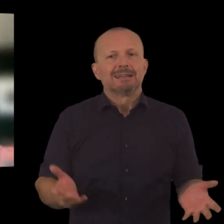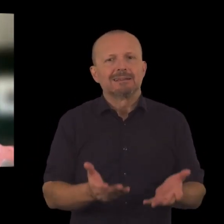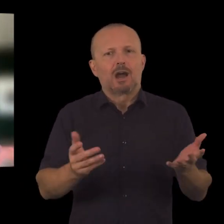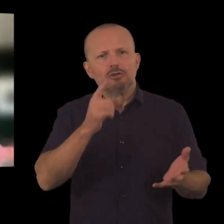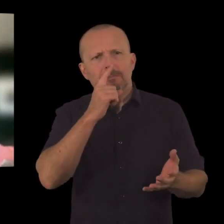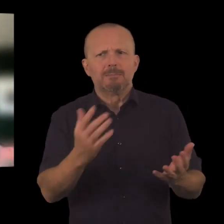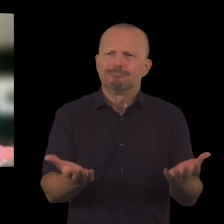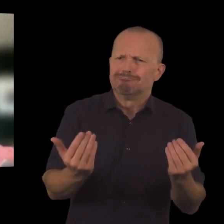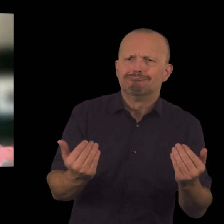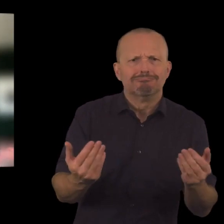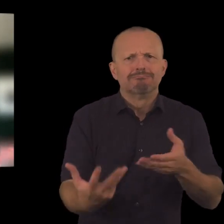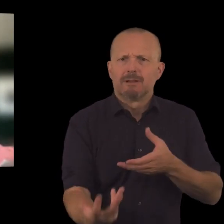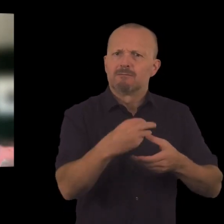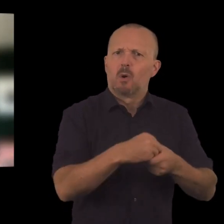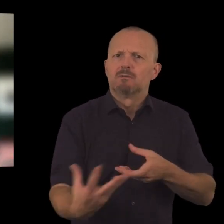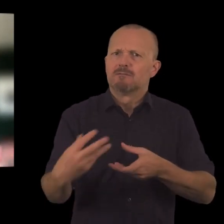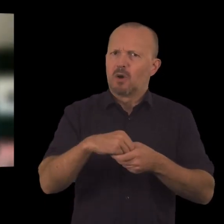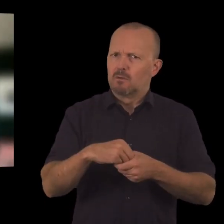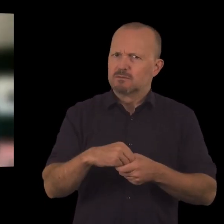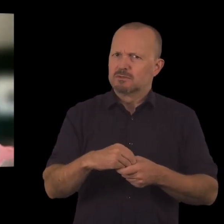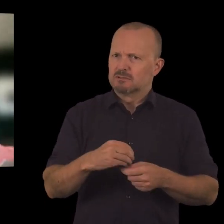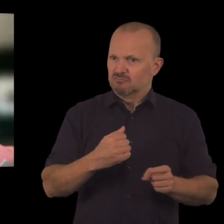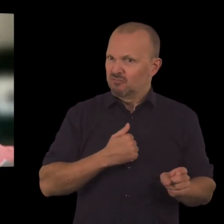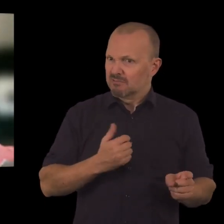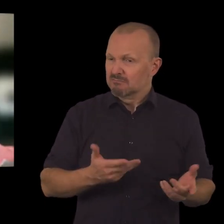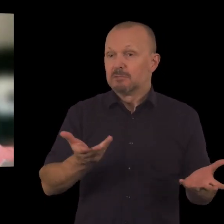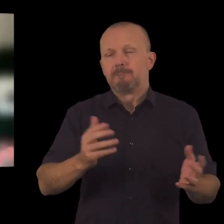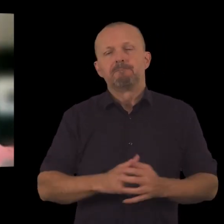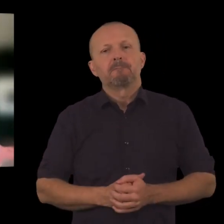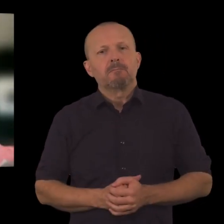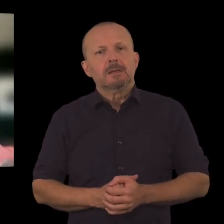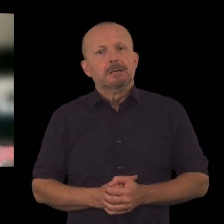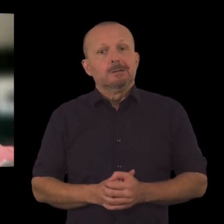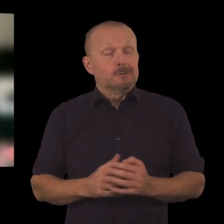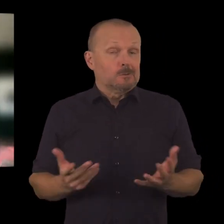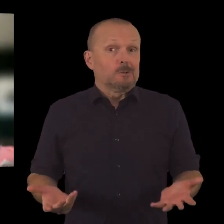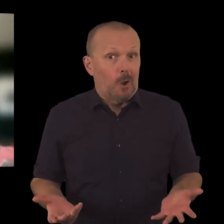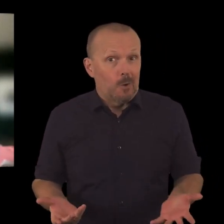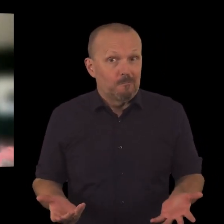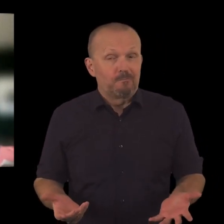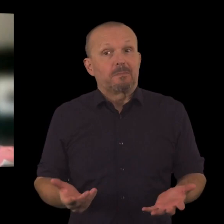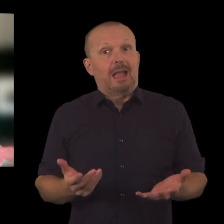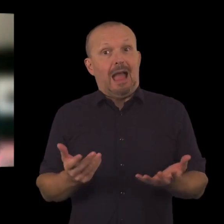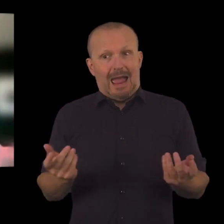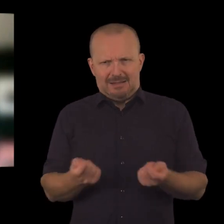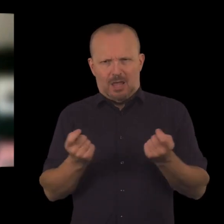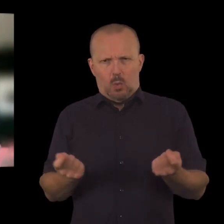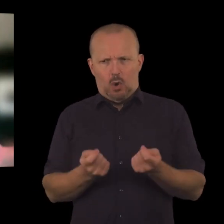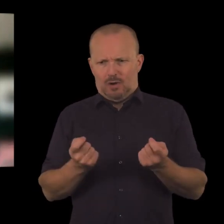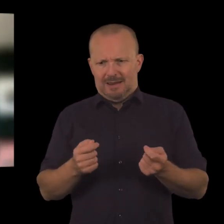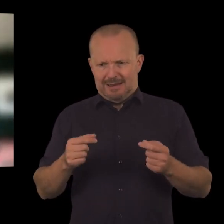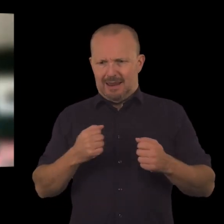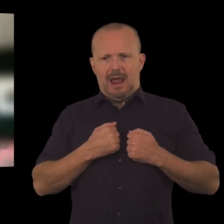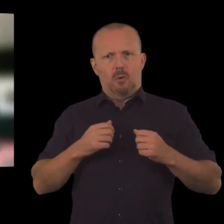much simplifying it for the sake of today, but that's the kind of the gist of it. And obviously there's lots of techniques to get that